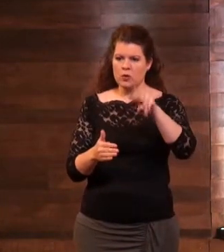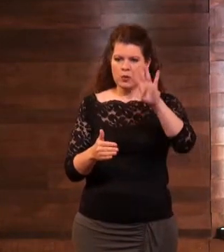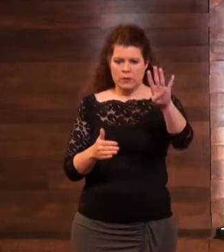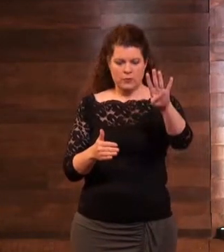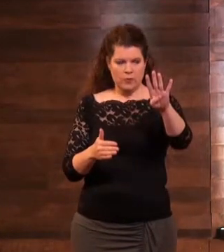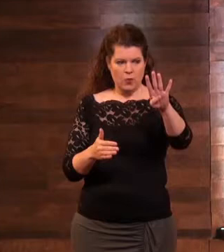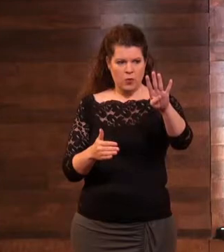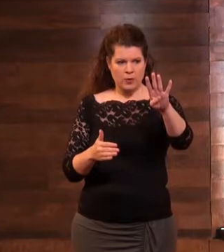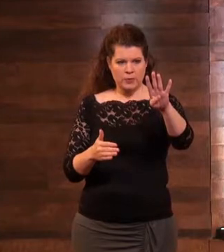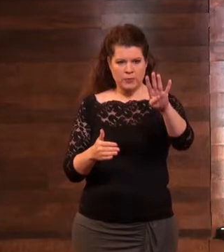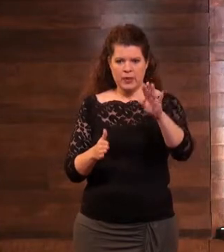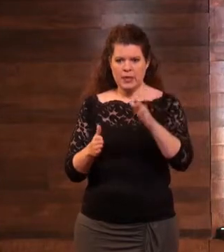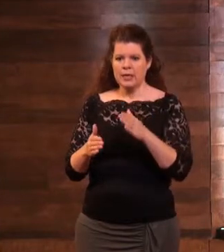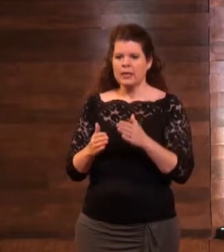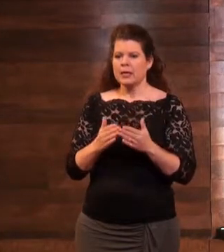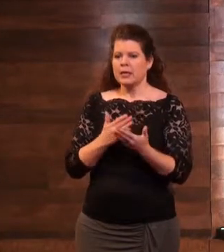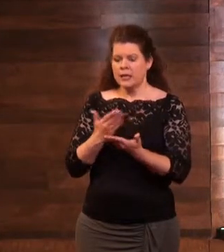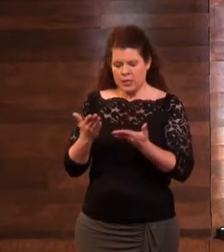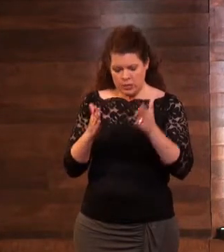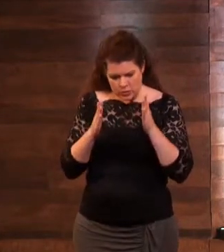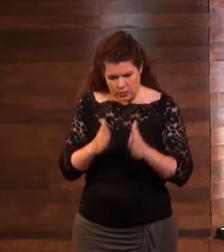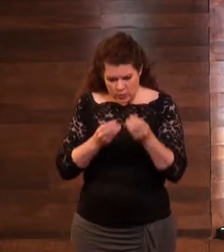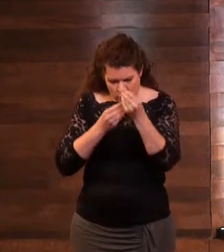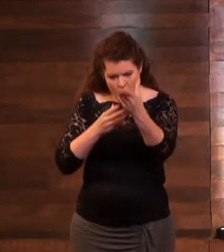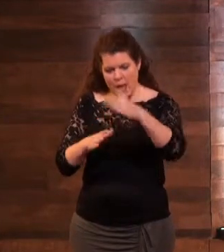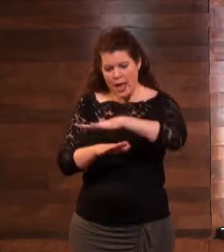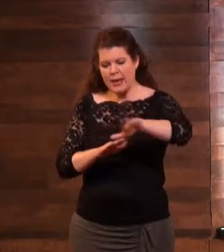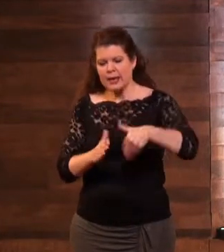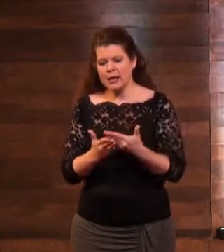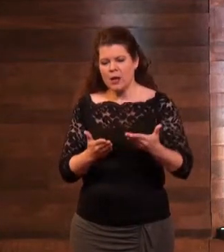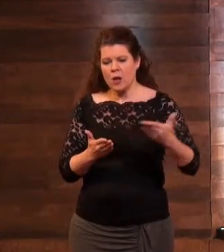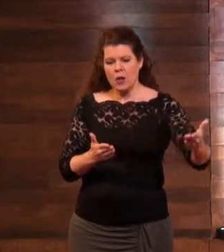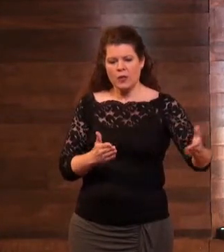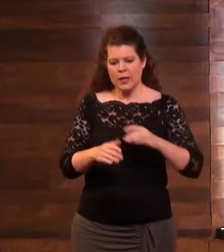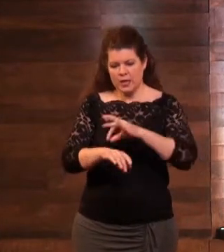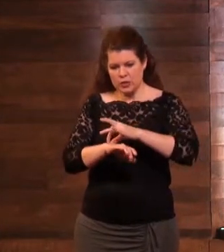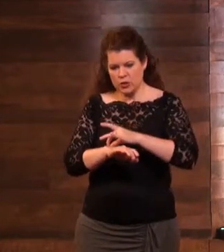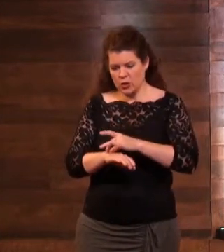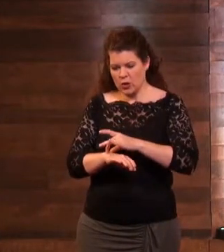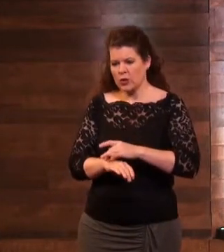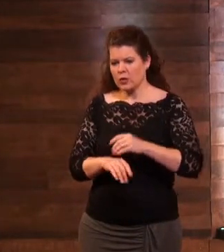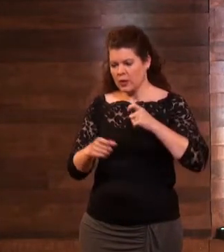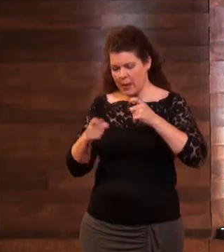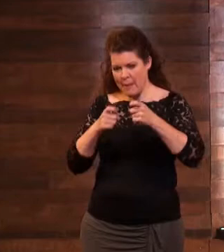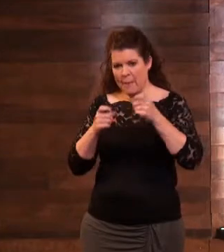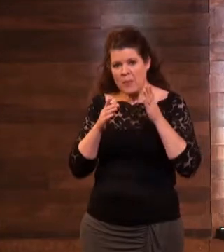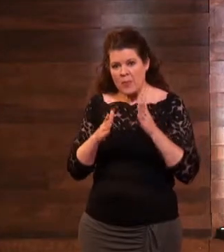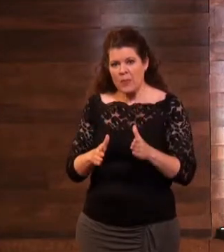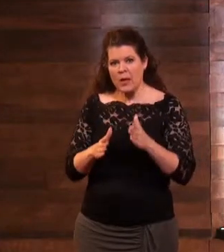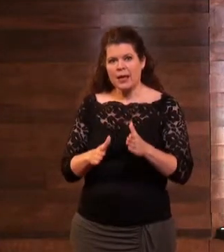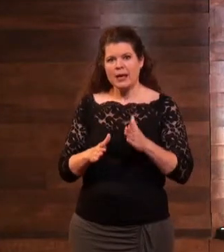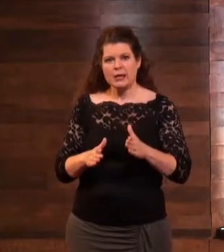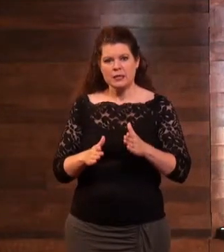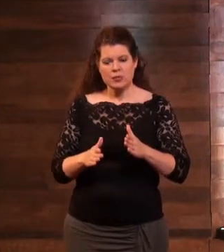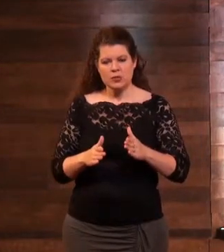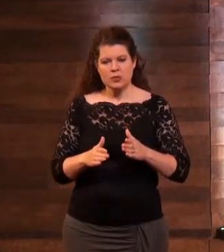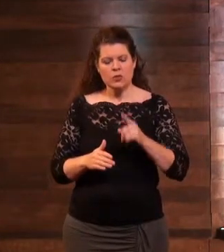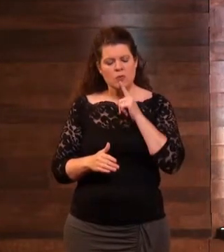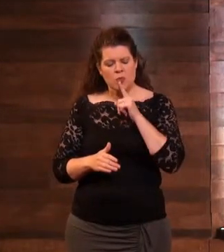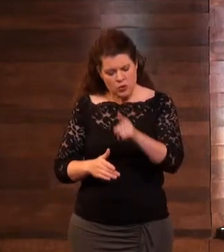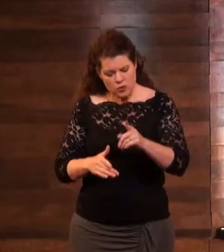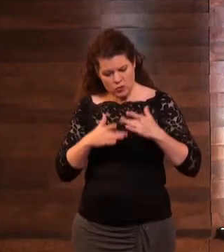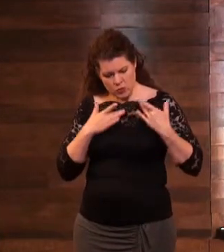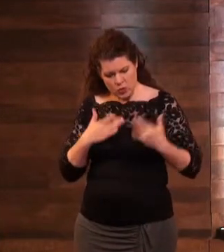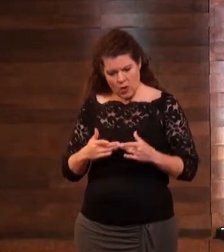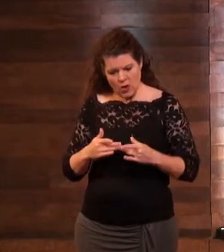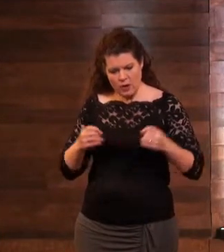Bondservants, obey in everything those who are your earthly masters, not by way of eye service as people pleasers, but with sincerity of heart, fearing the